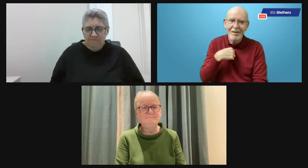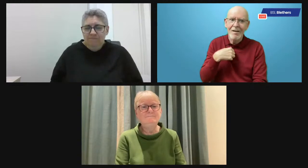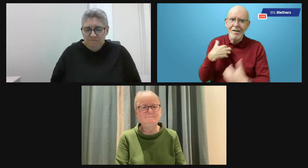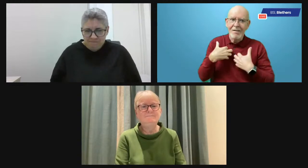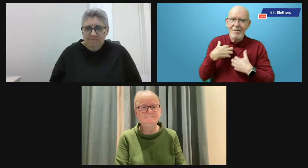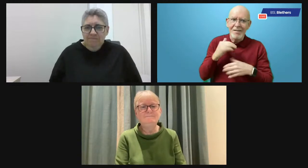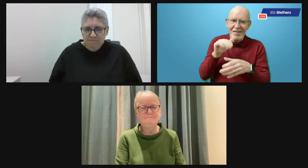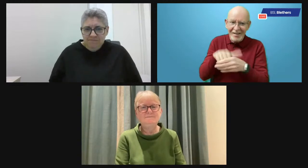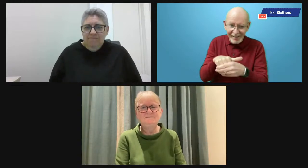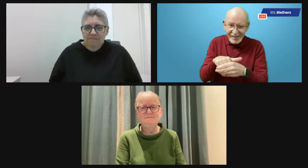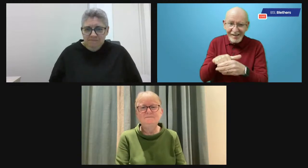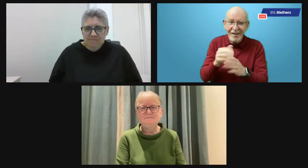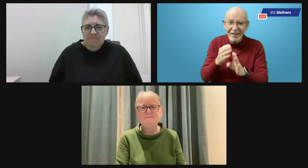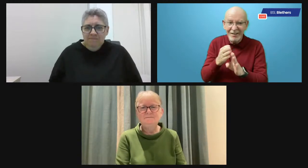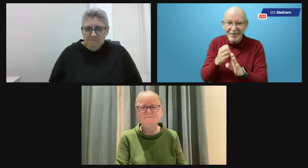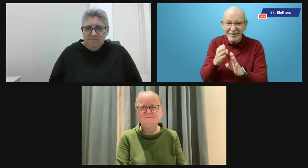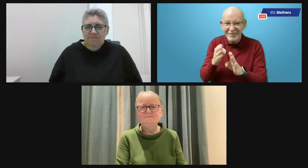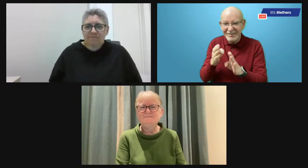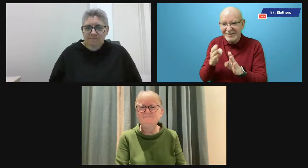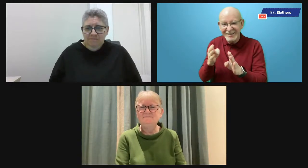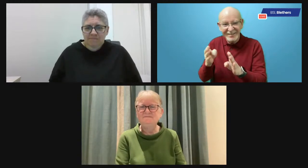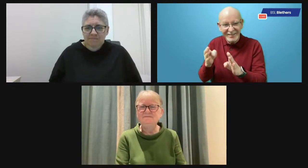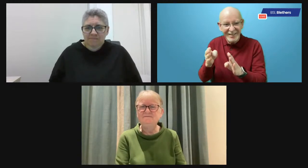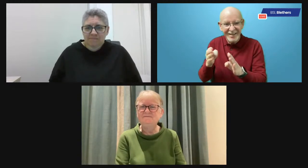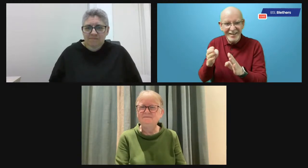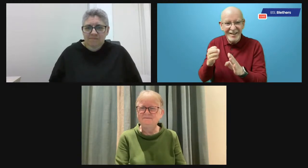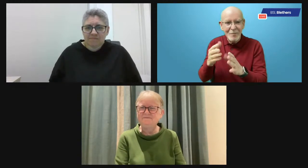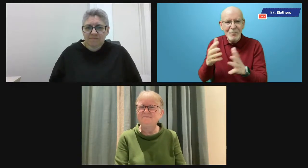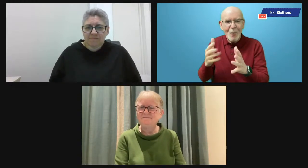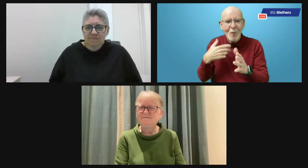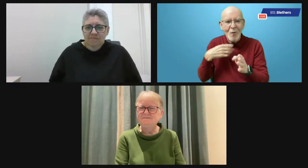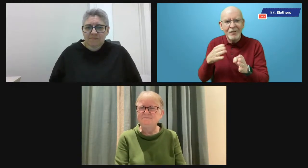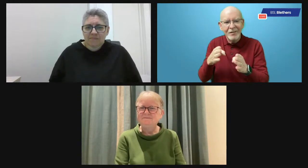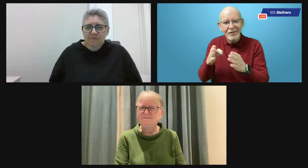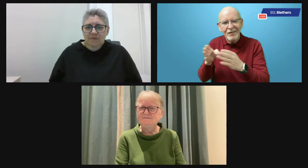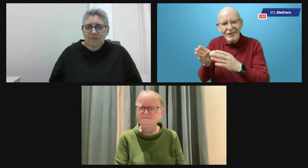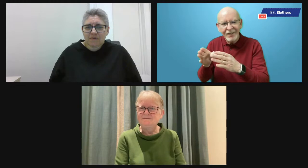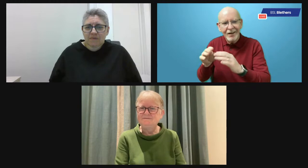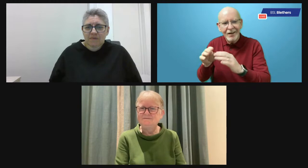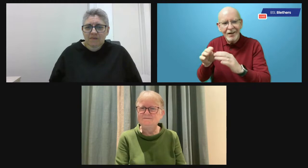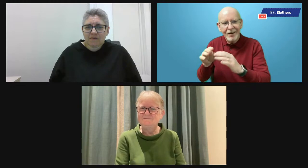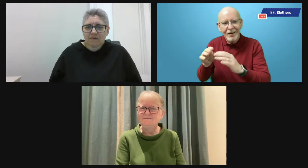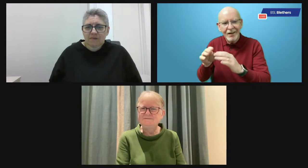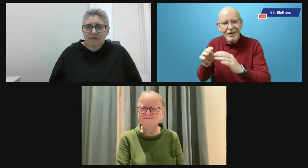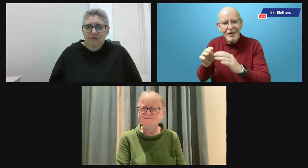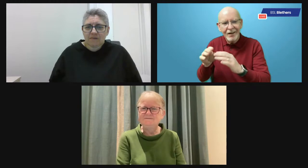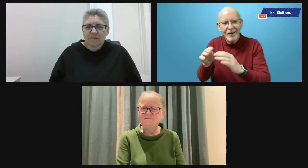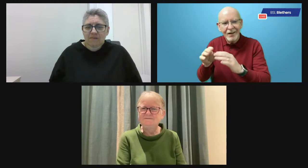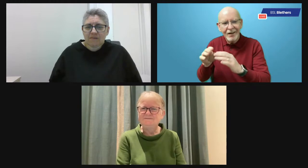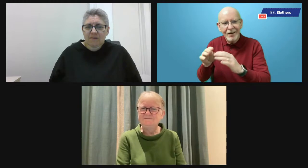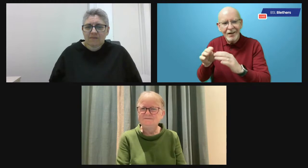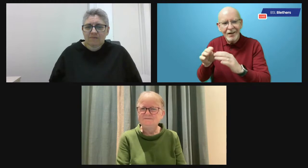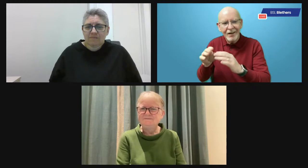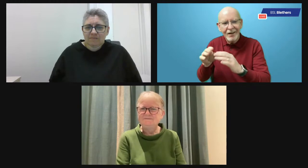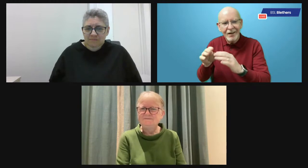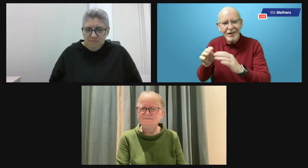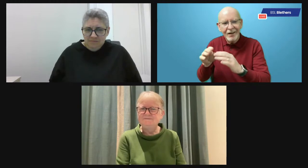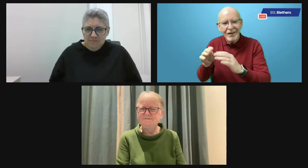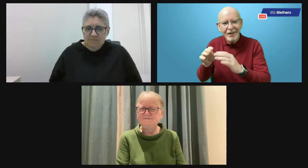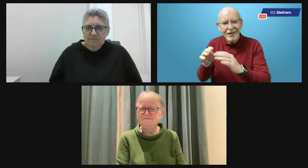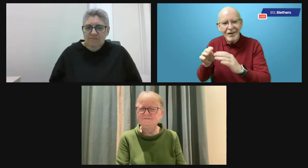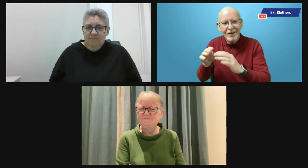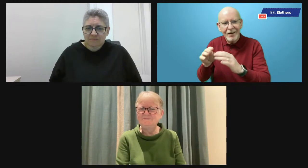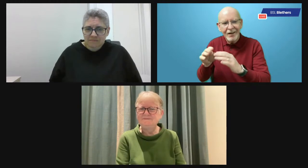79. Ah, wonderful. And from there I progressed. And then